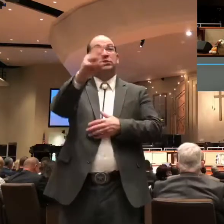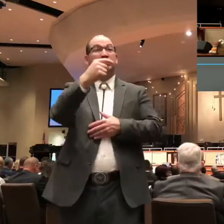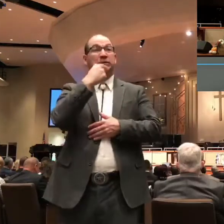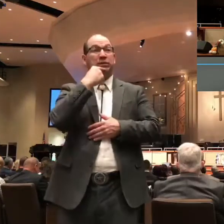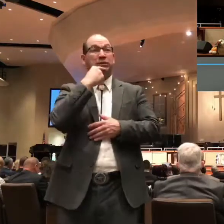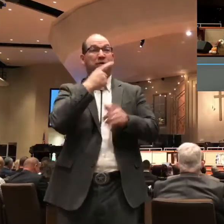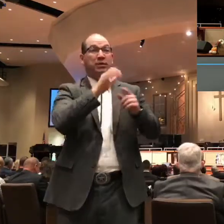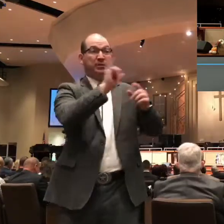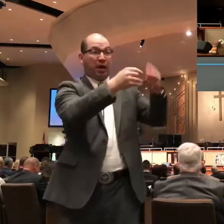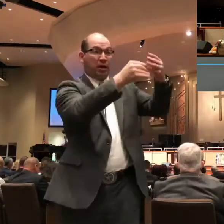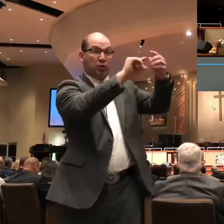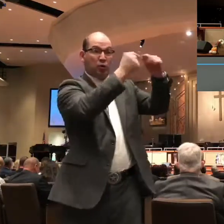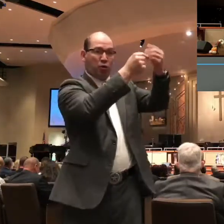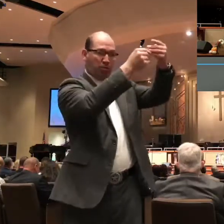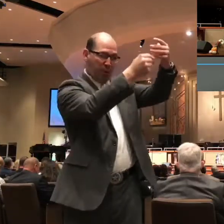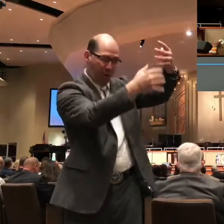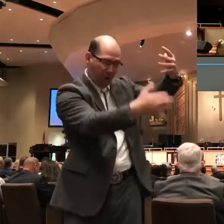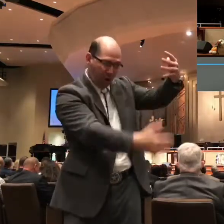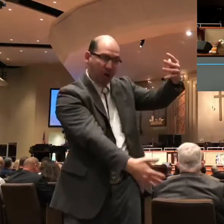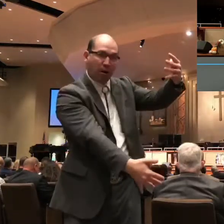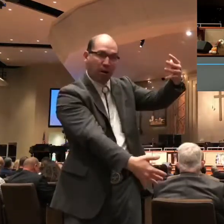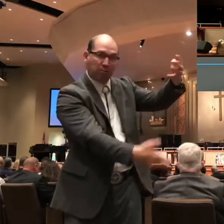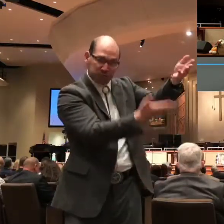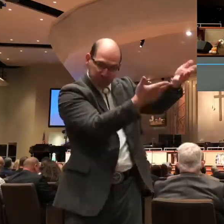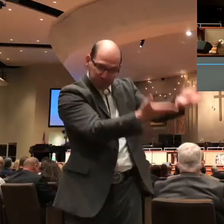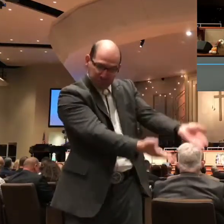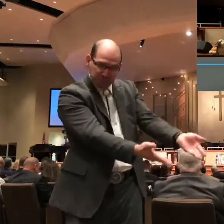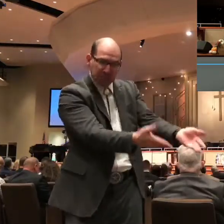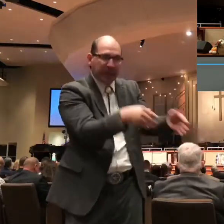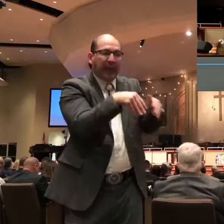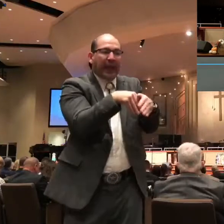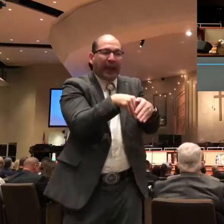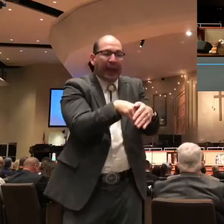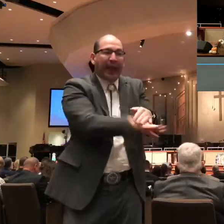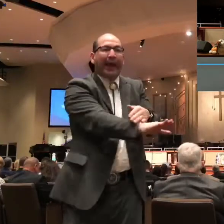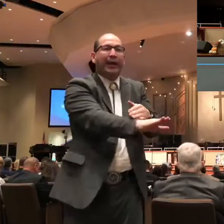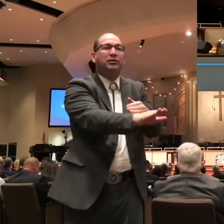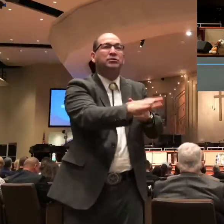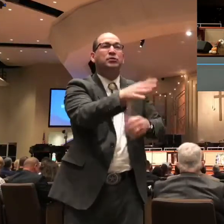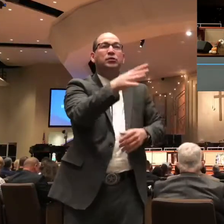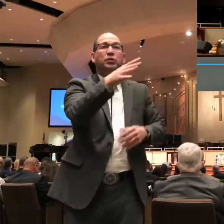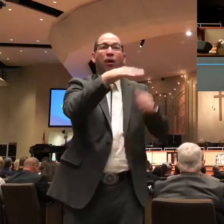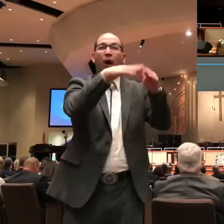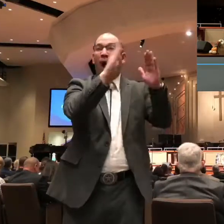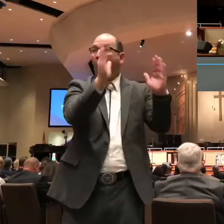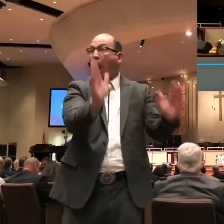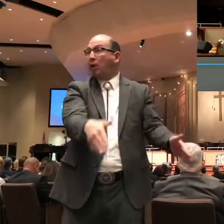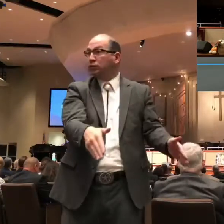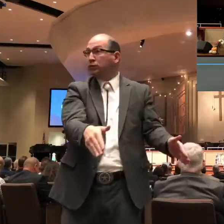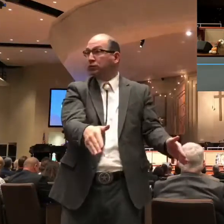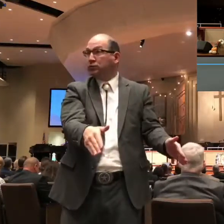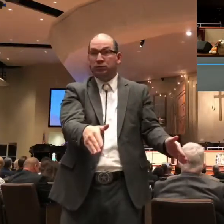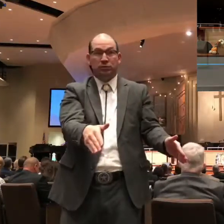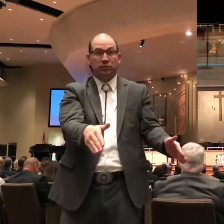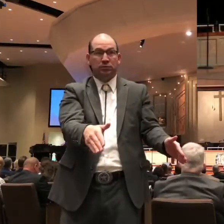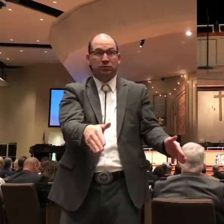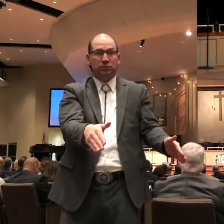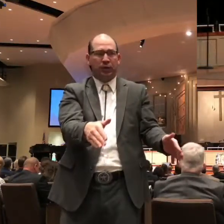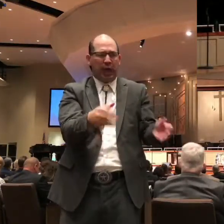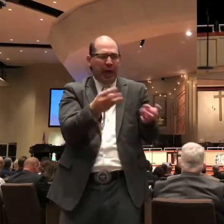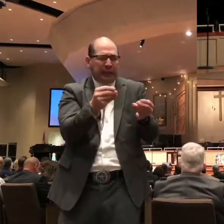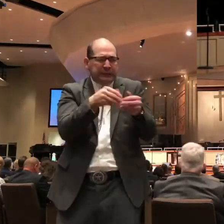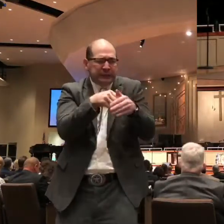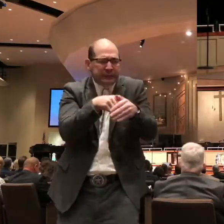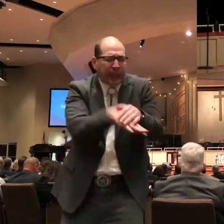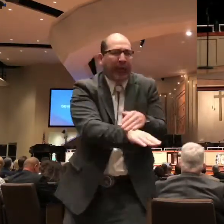this sort are they which creep into houses." Now, how many of you would just agree, not knowing the